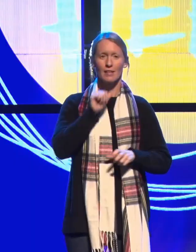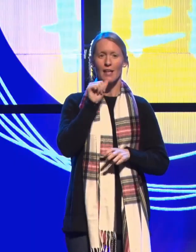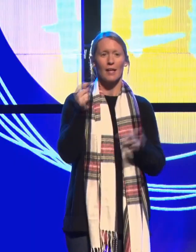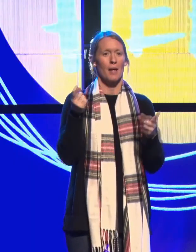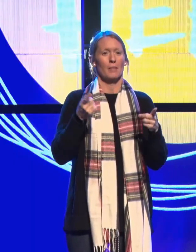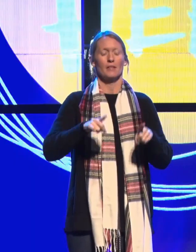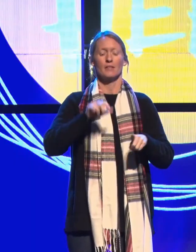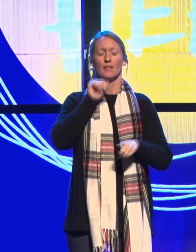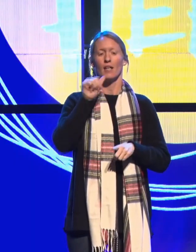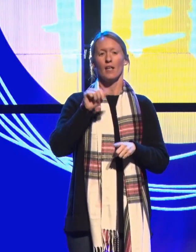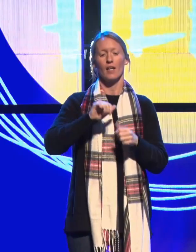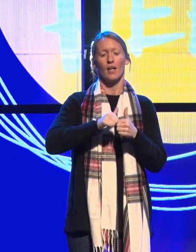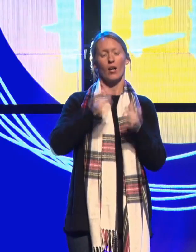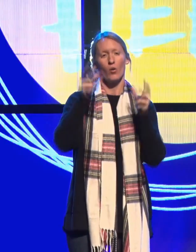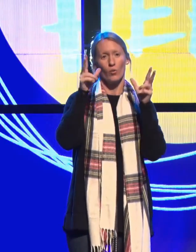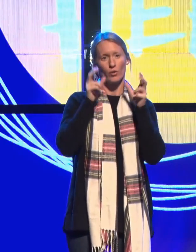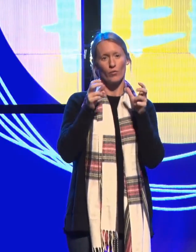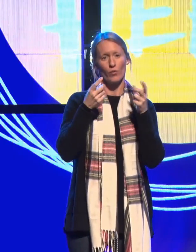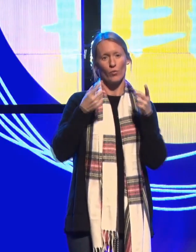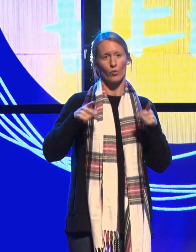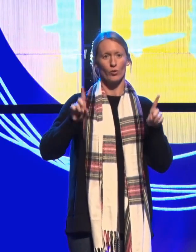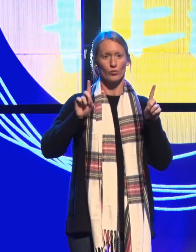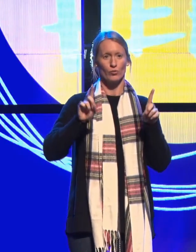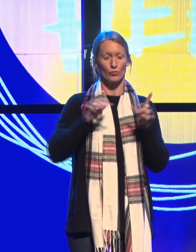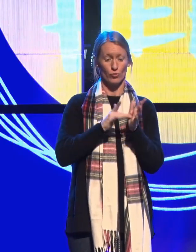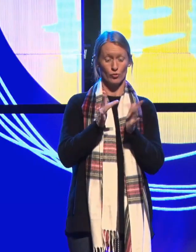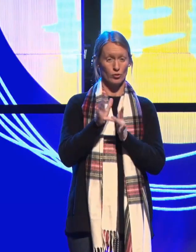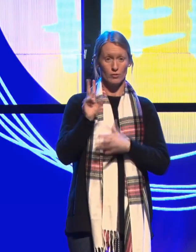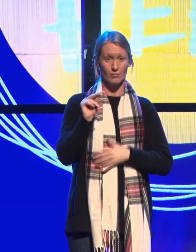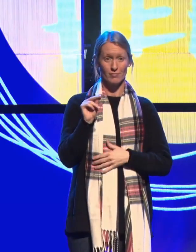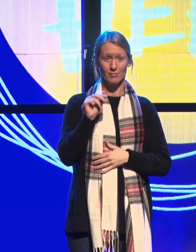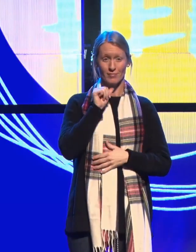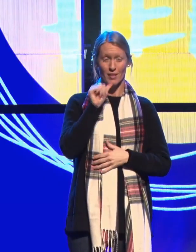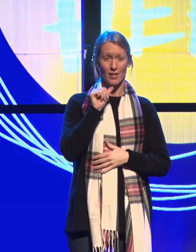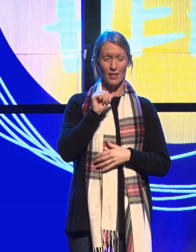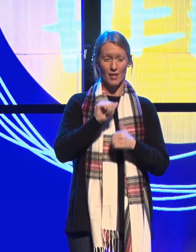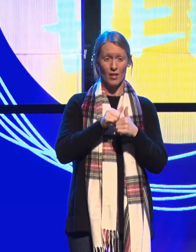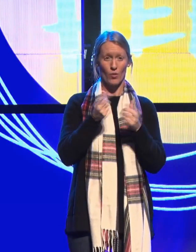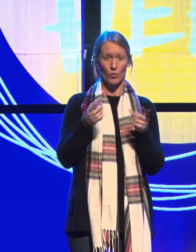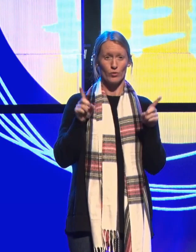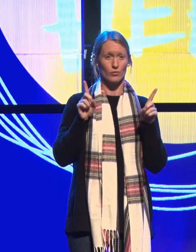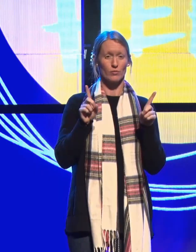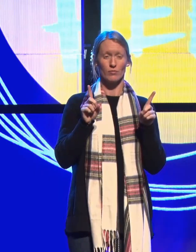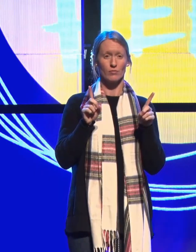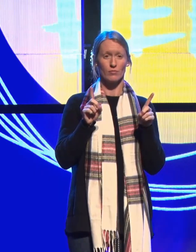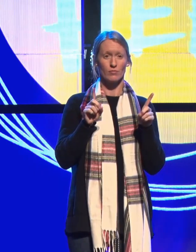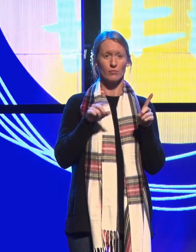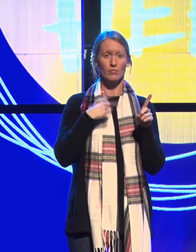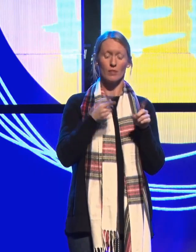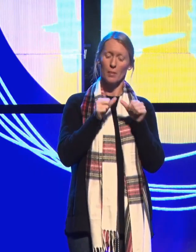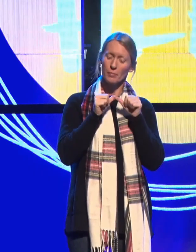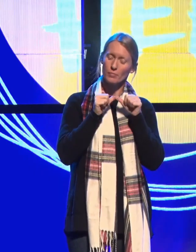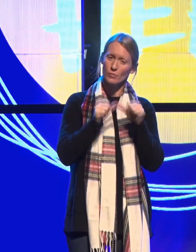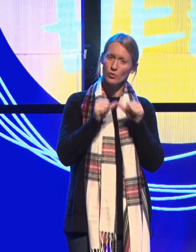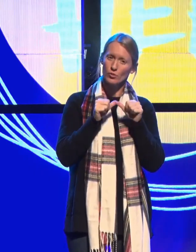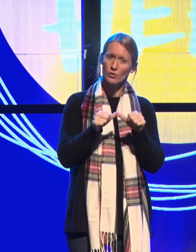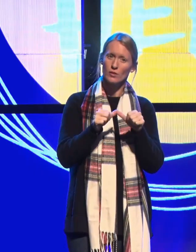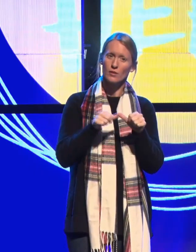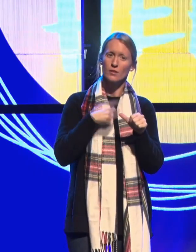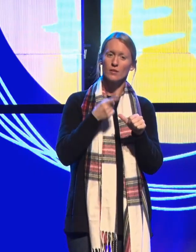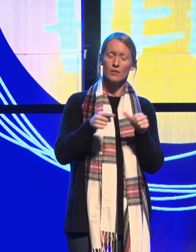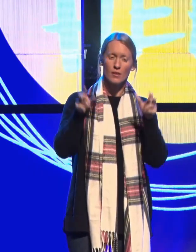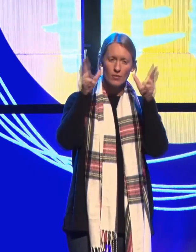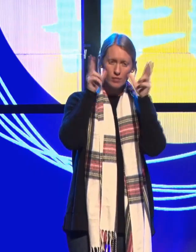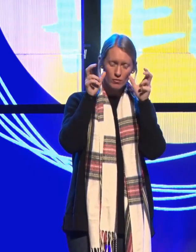That's not how evil works. Jesus is saying, no, like that's not how it works. Like the persistence of evil is real.